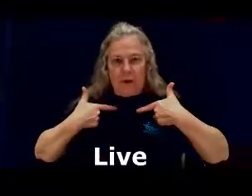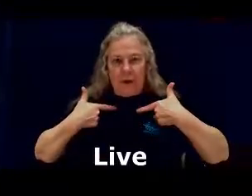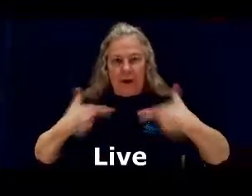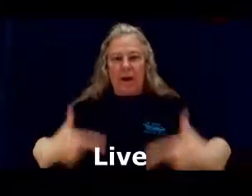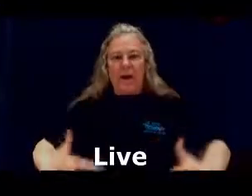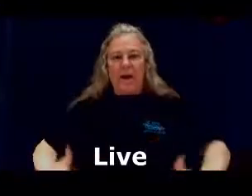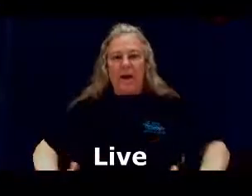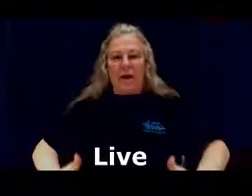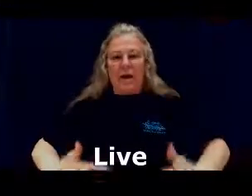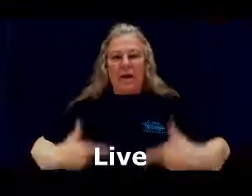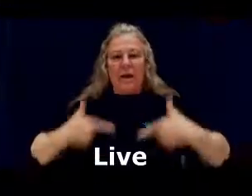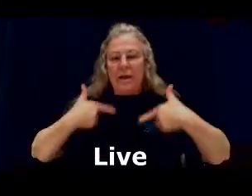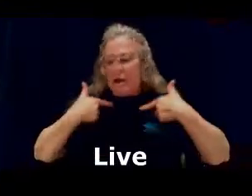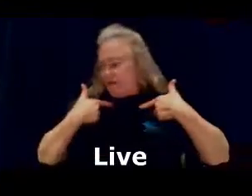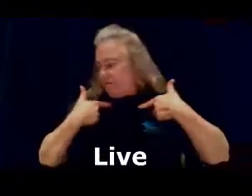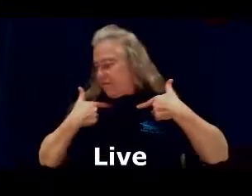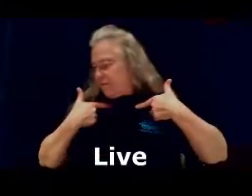body. Live.